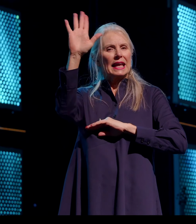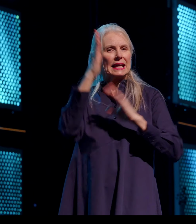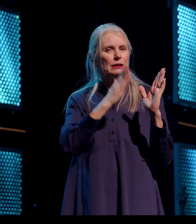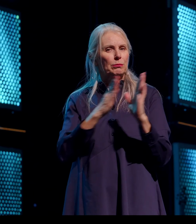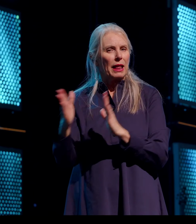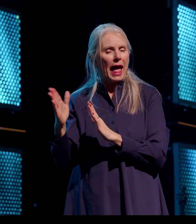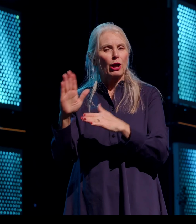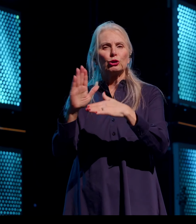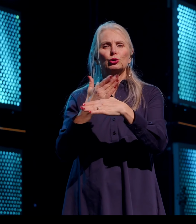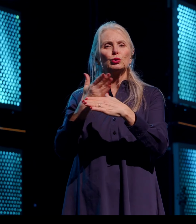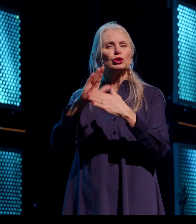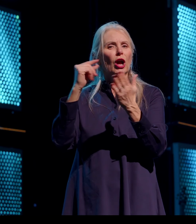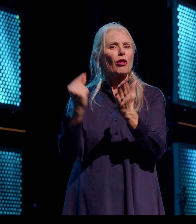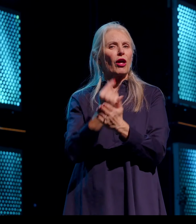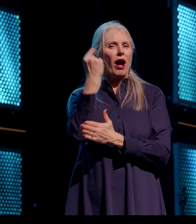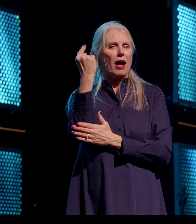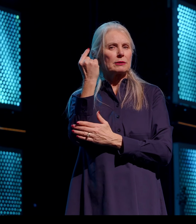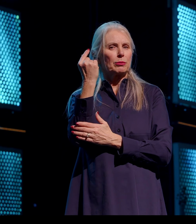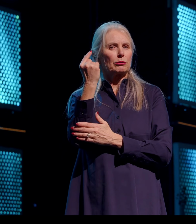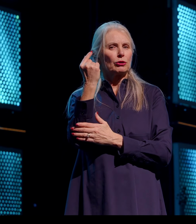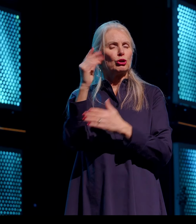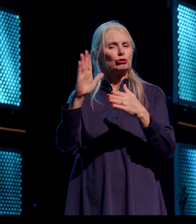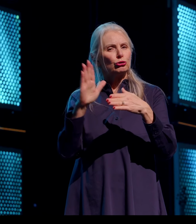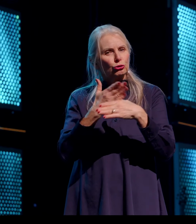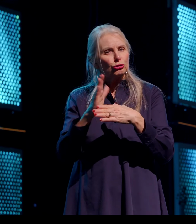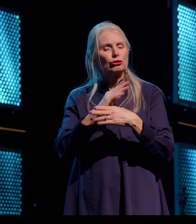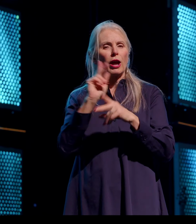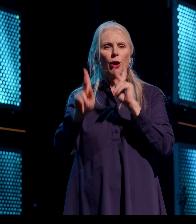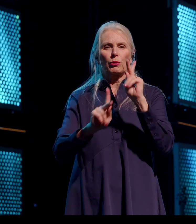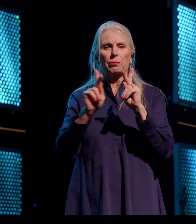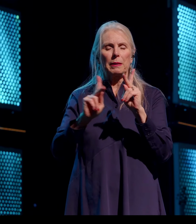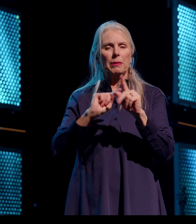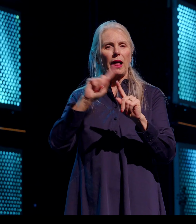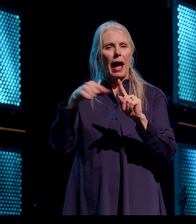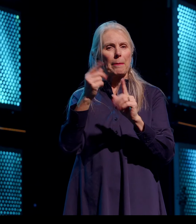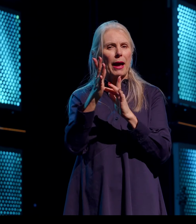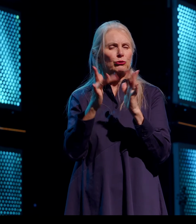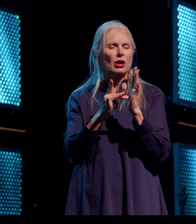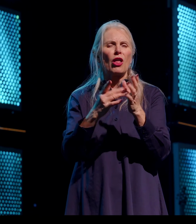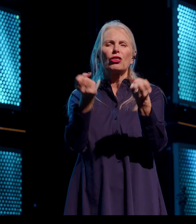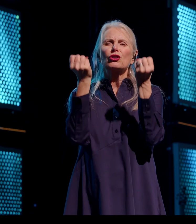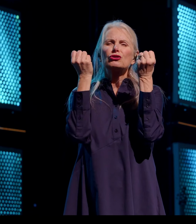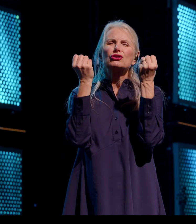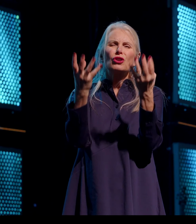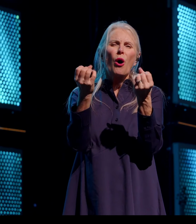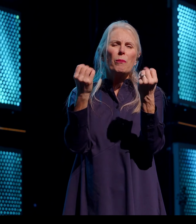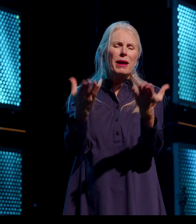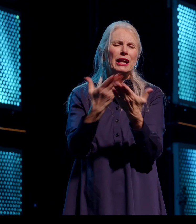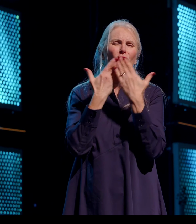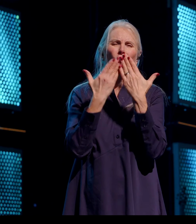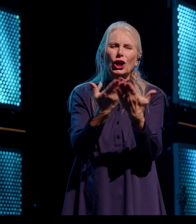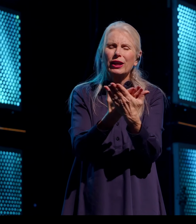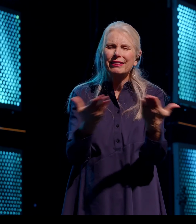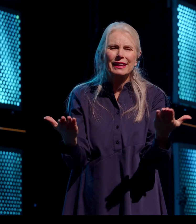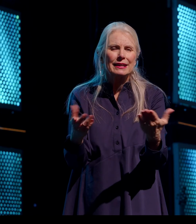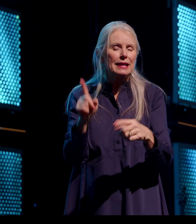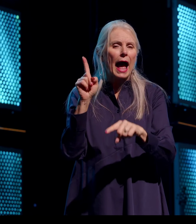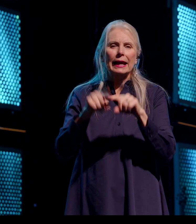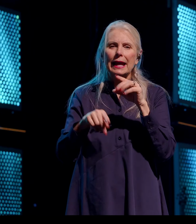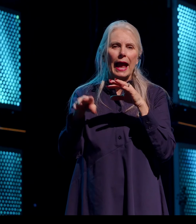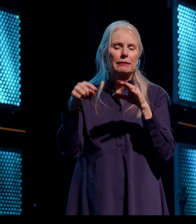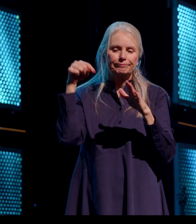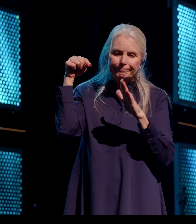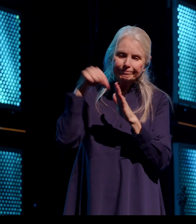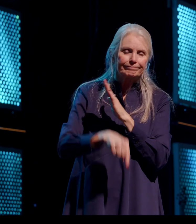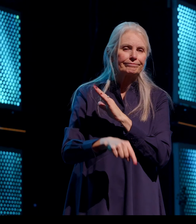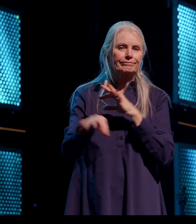about Jesus. God is so good, so good. Now, there's so many things that I can't cover even in this. We're going to do